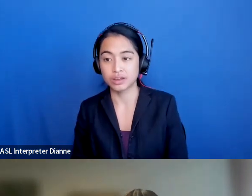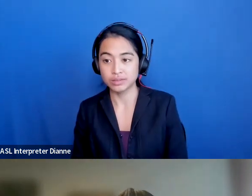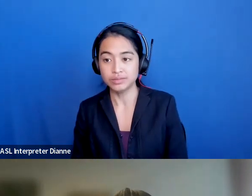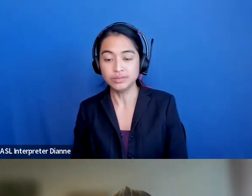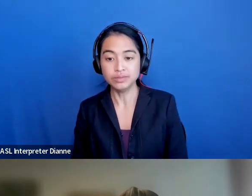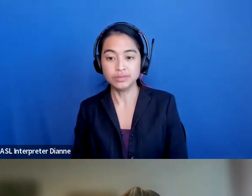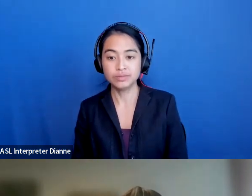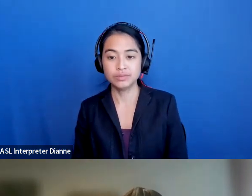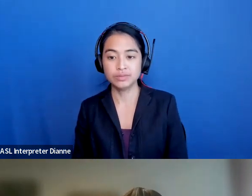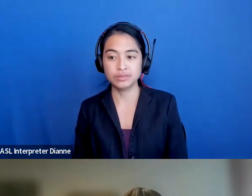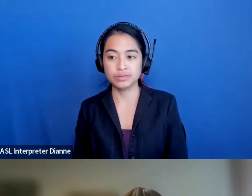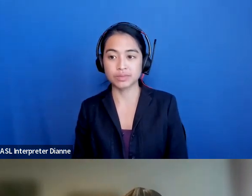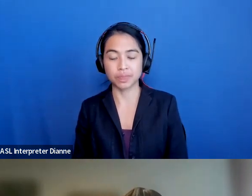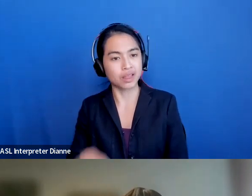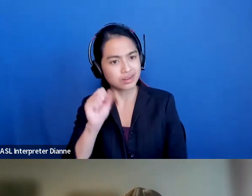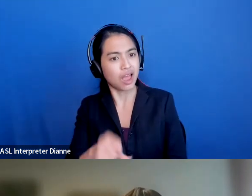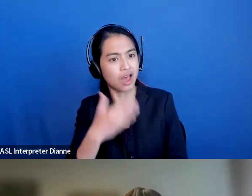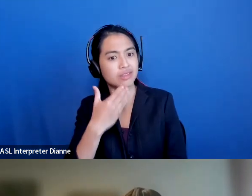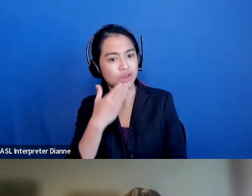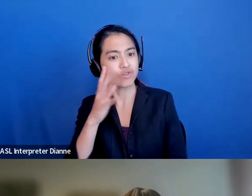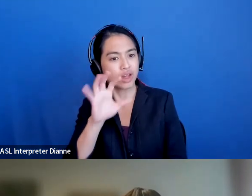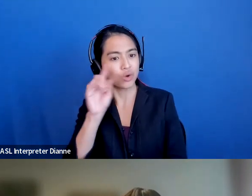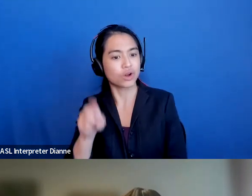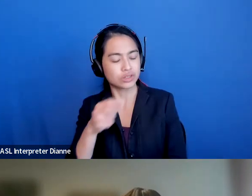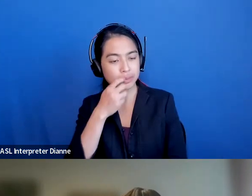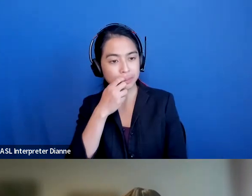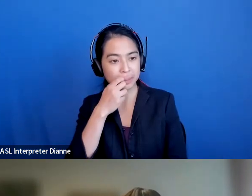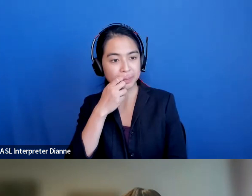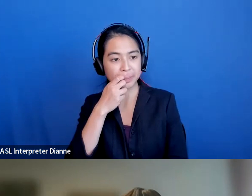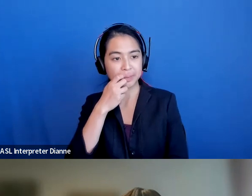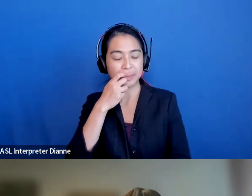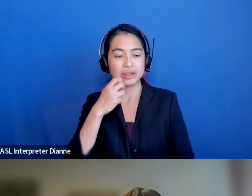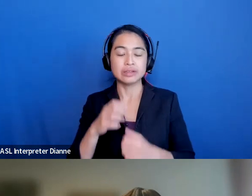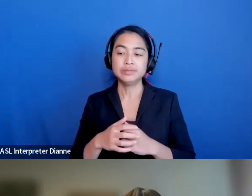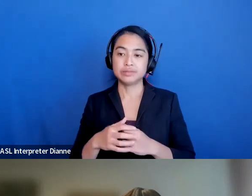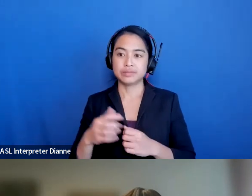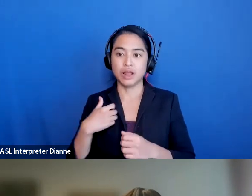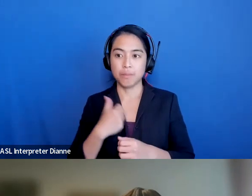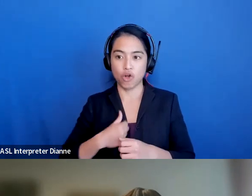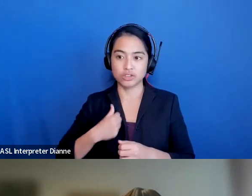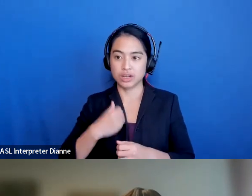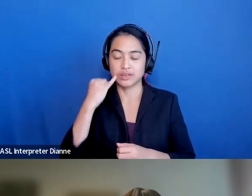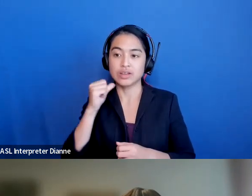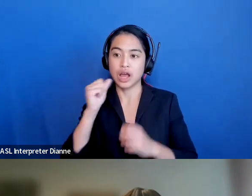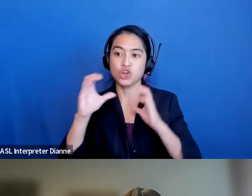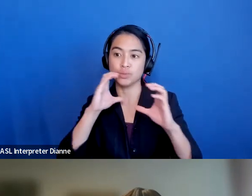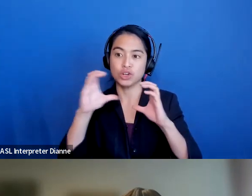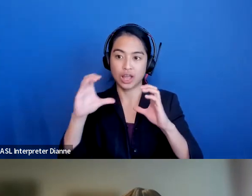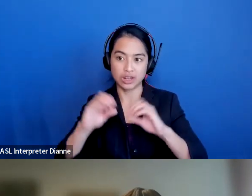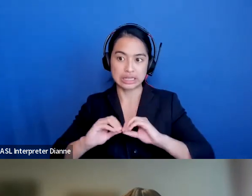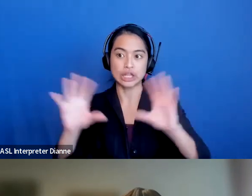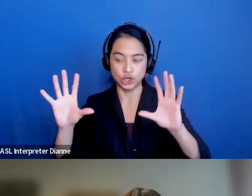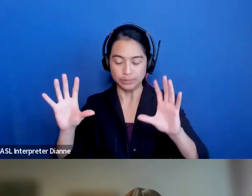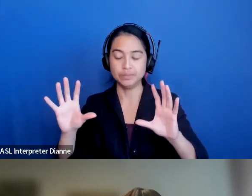So, yeah, thank you. Thank you for that question, Barbara. I apologize if I didn't communicate that correctly,